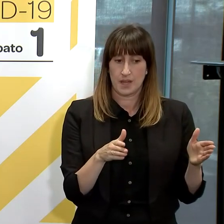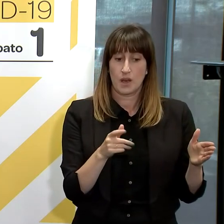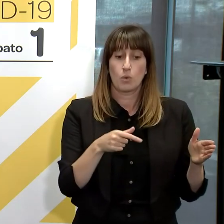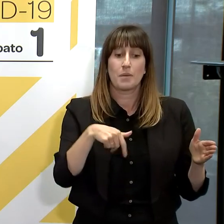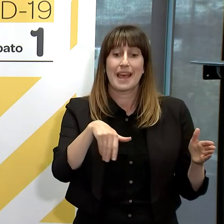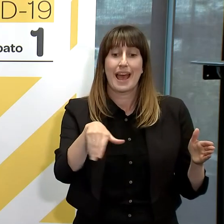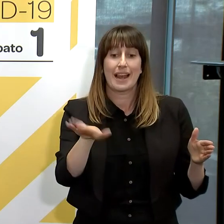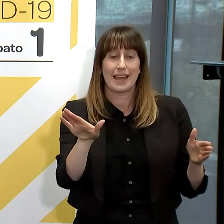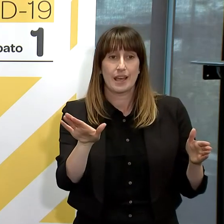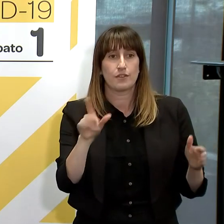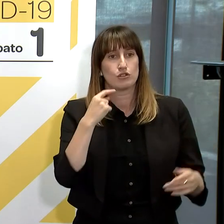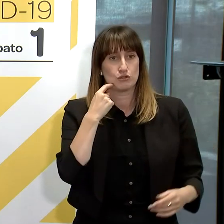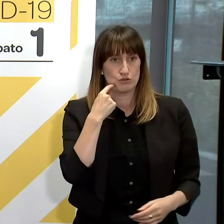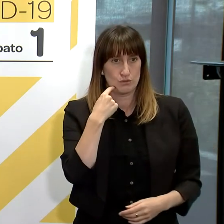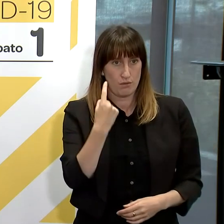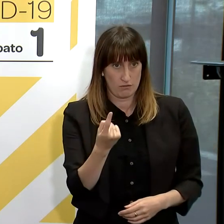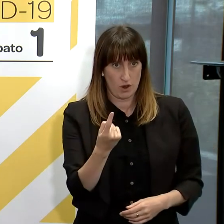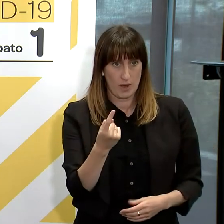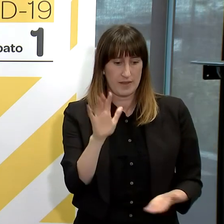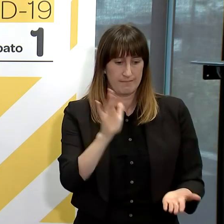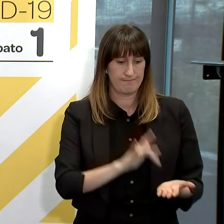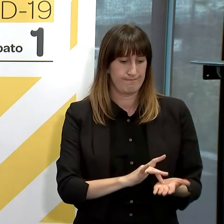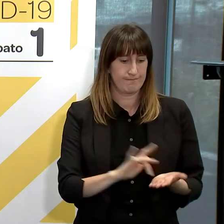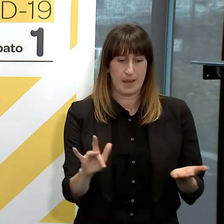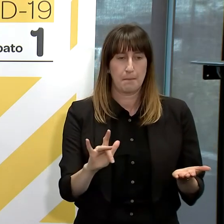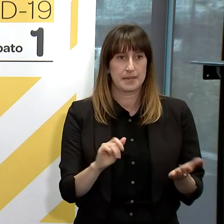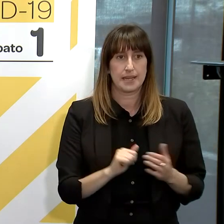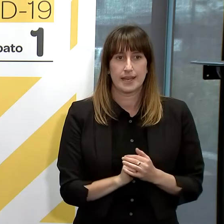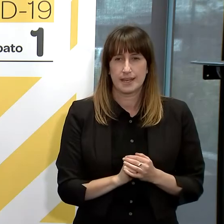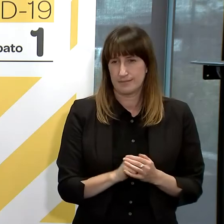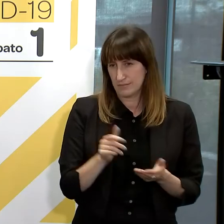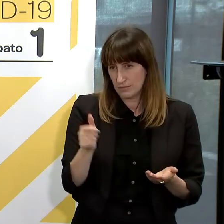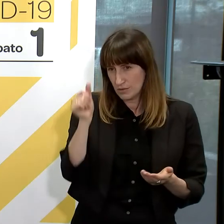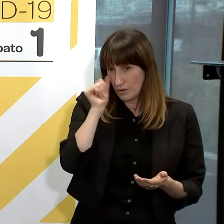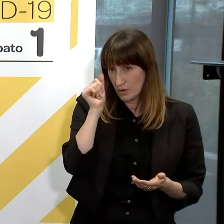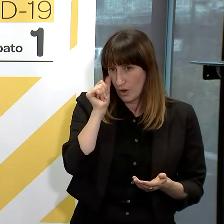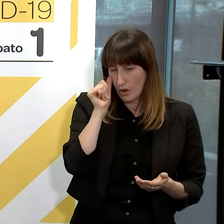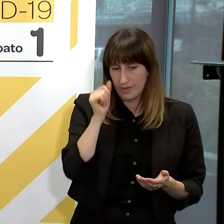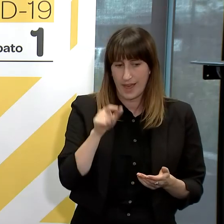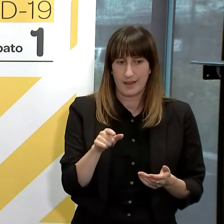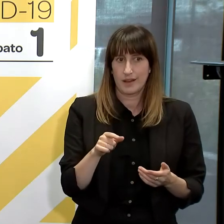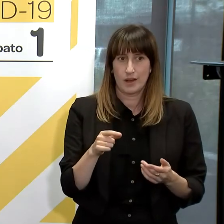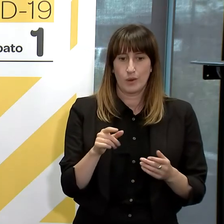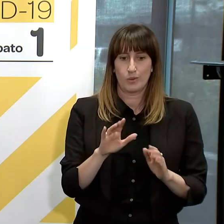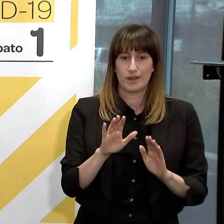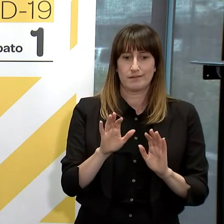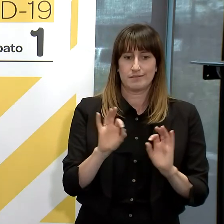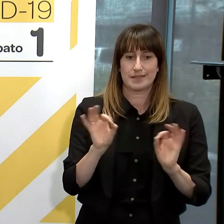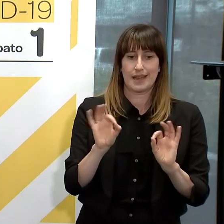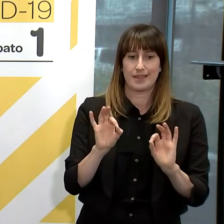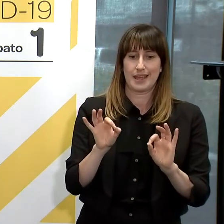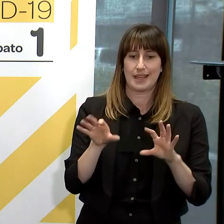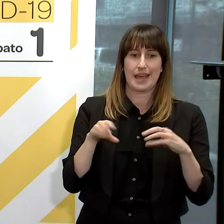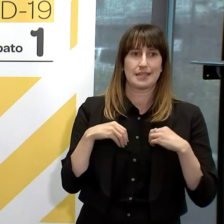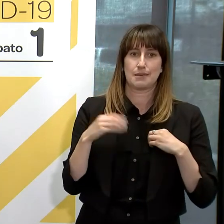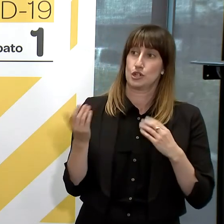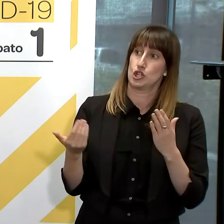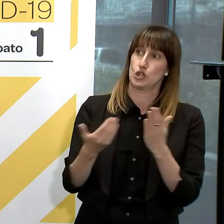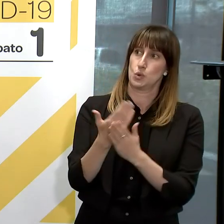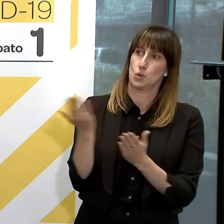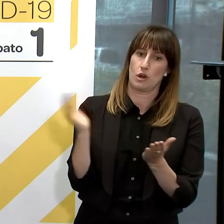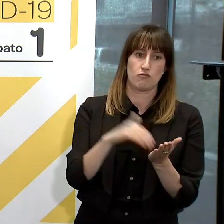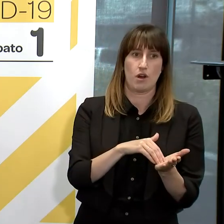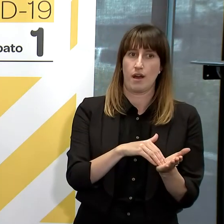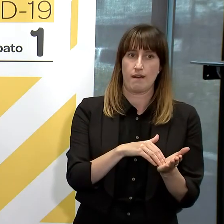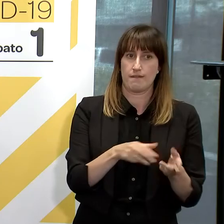discharge tomorrow. As you're aware, we stopped taking new arrivals into the Pullman, so we've